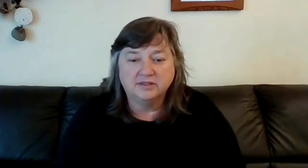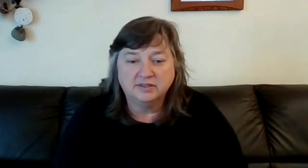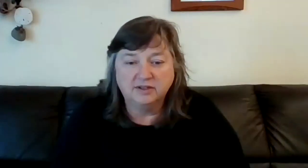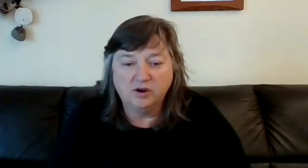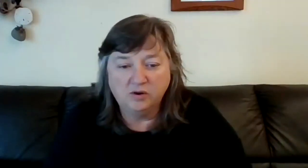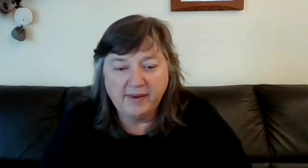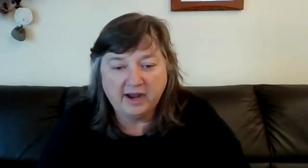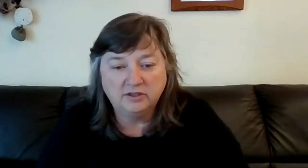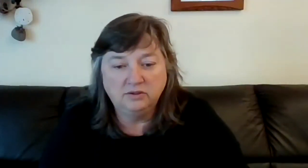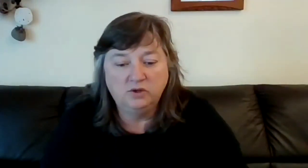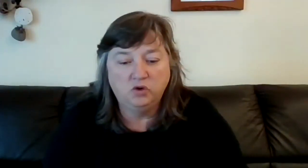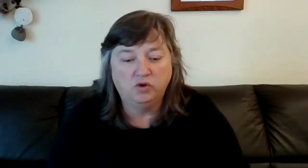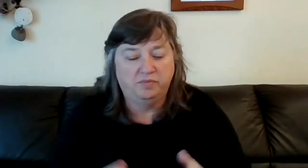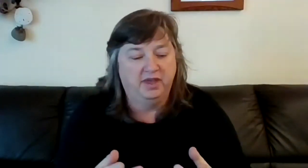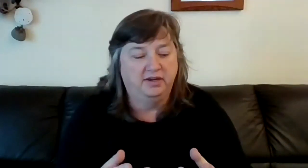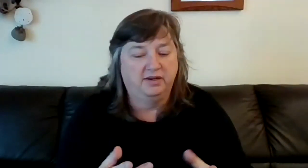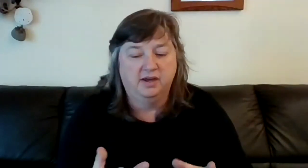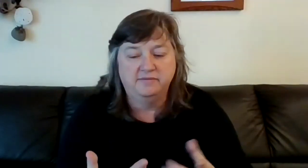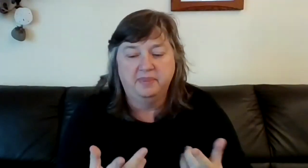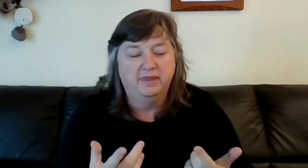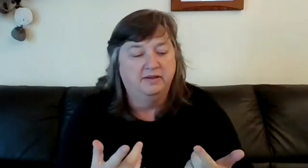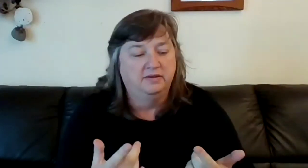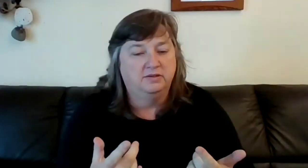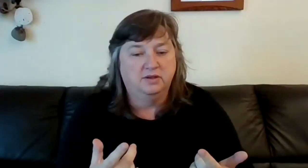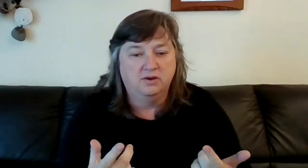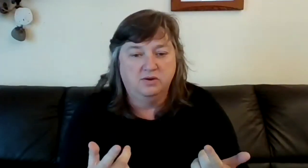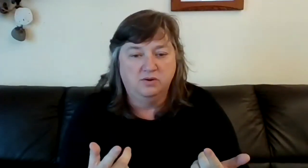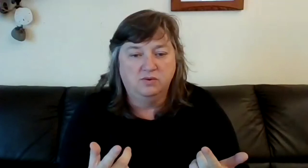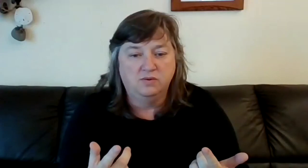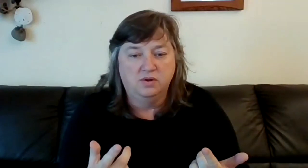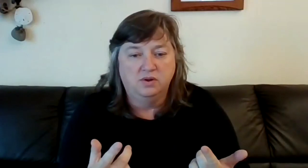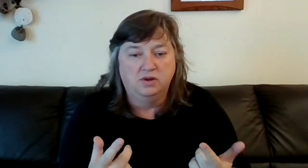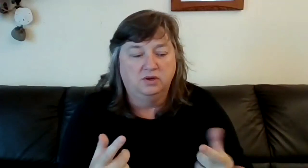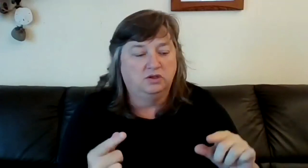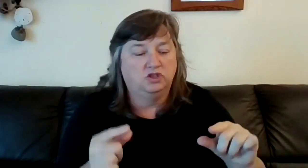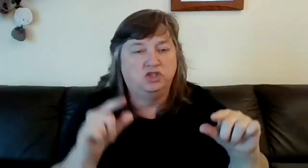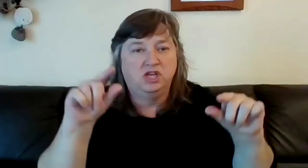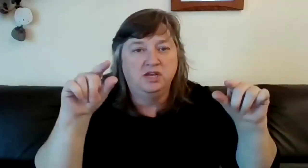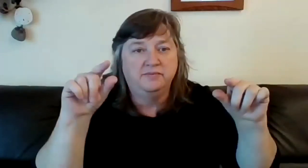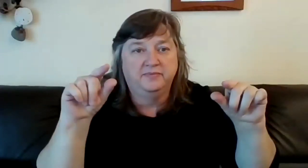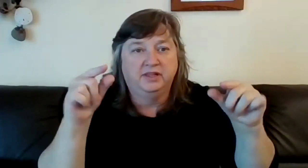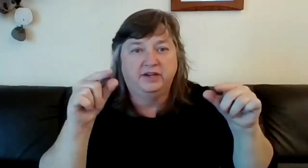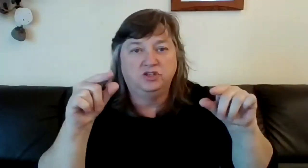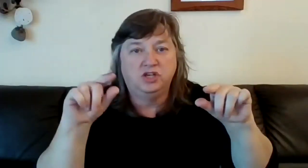Let's go back to group then, huh? So G, the letter